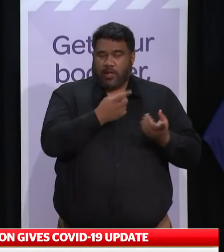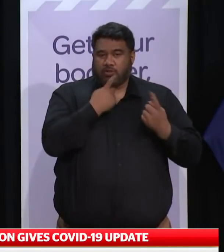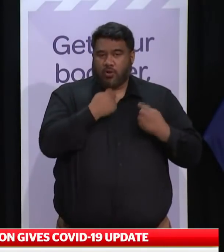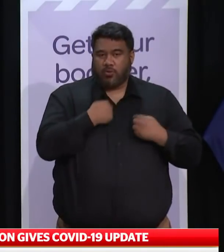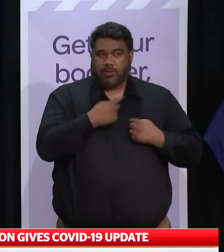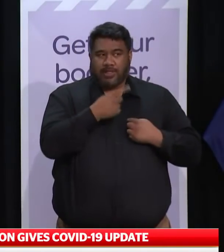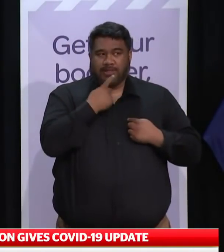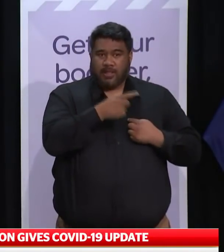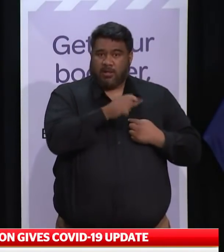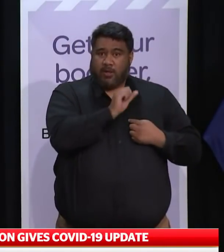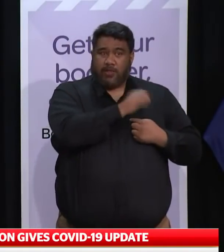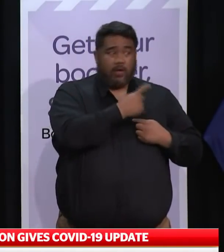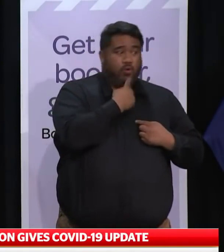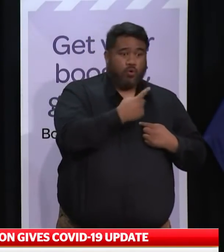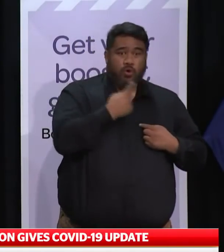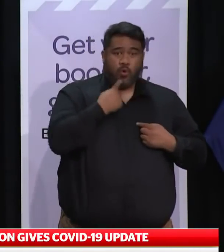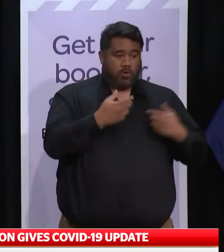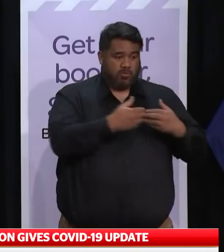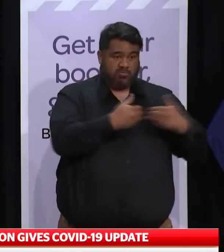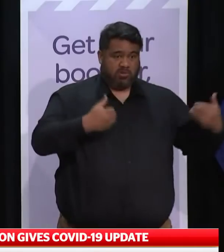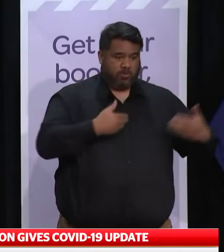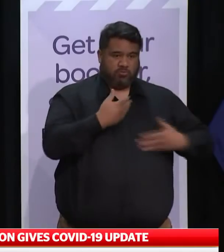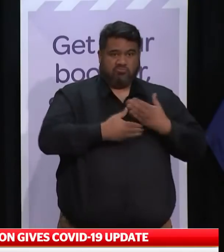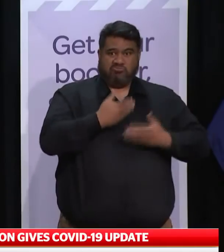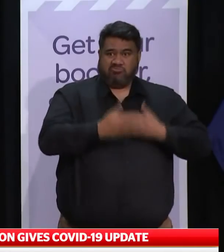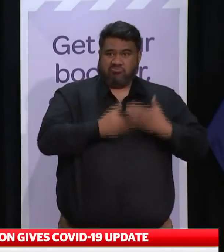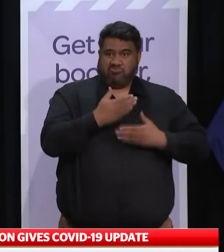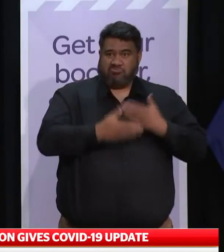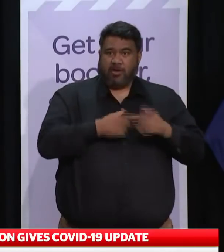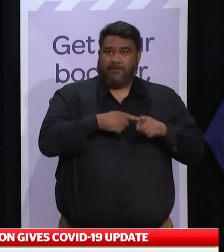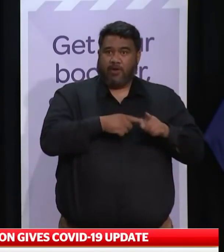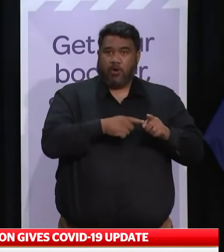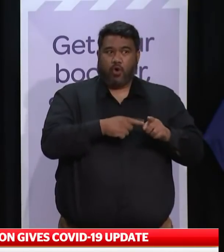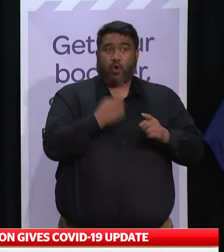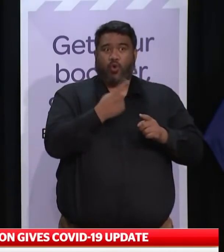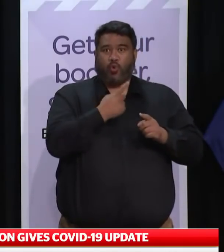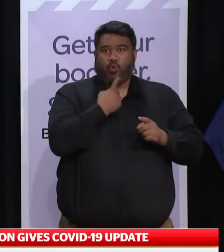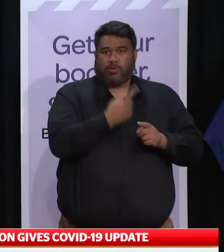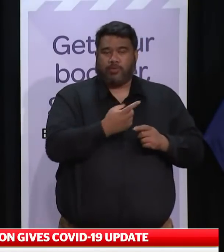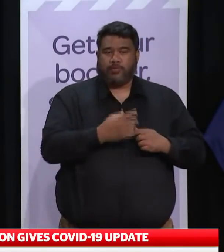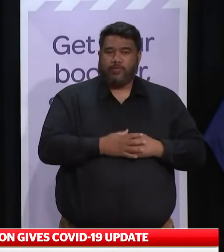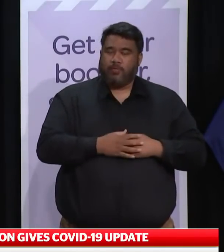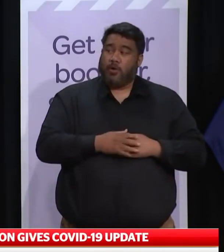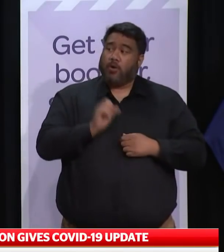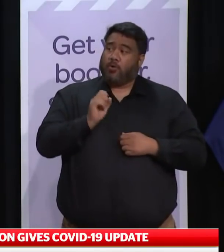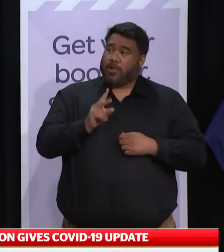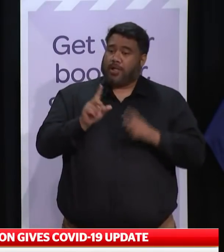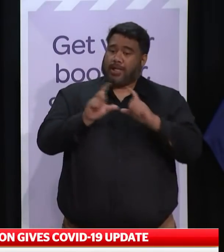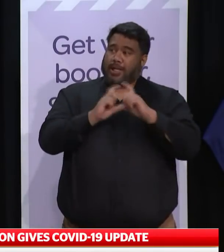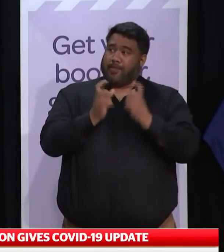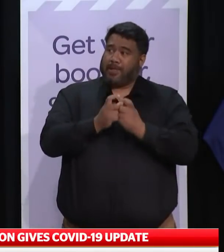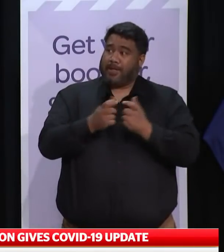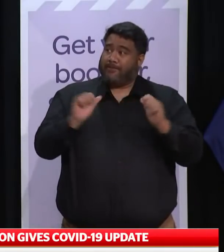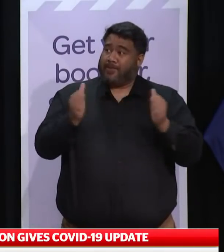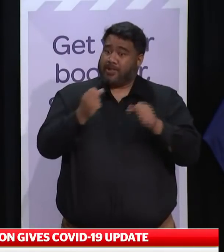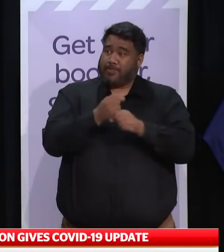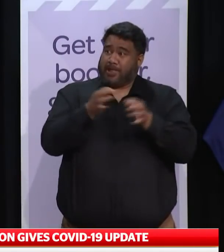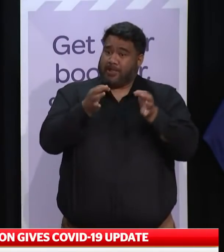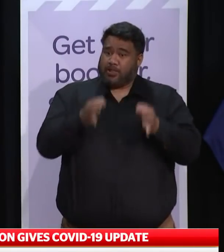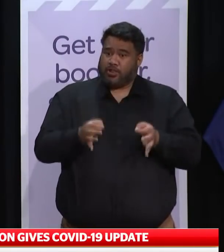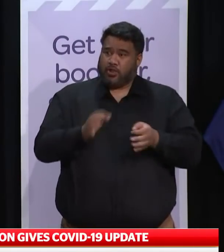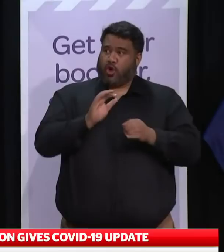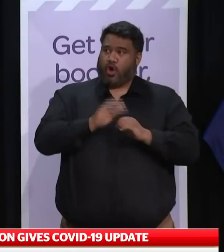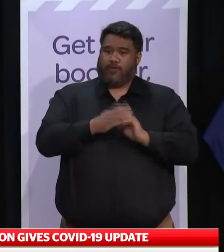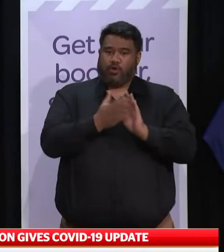orders are being processed in the order in which they were made. And has Cabinet made decisions about reopening the border today? So Cabinet's